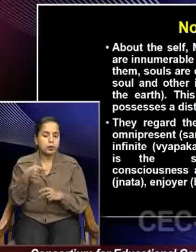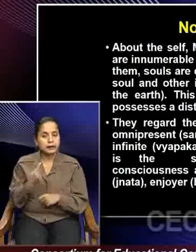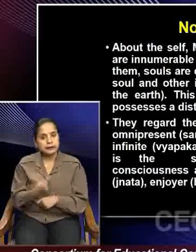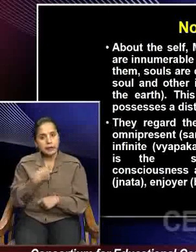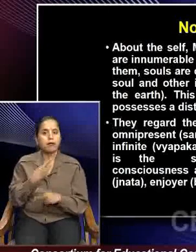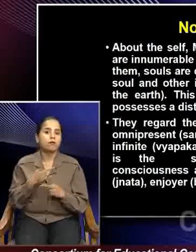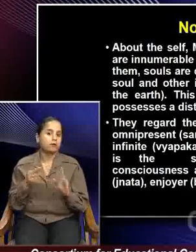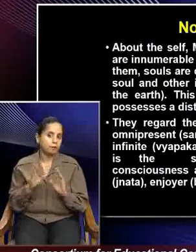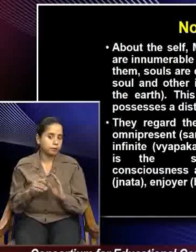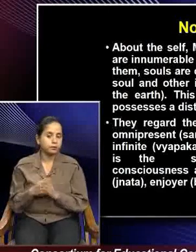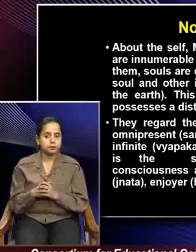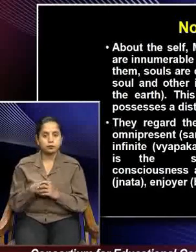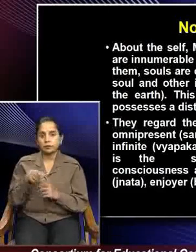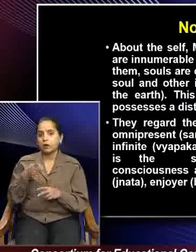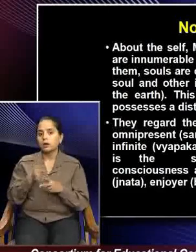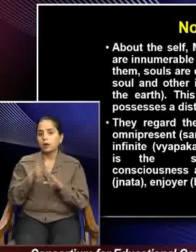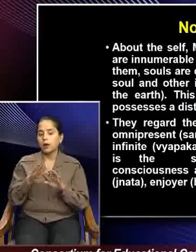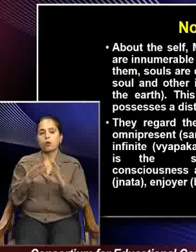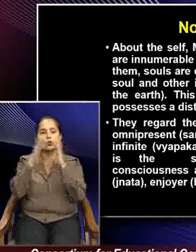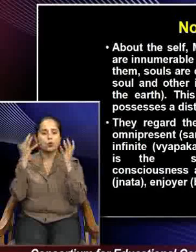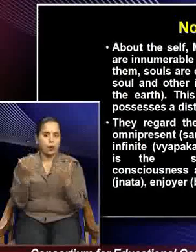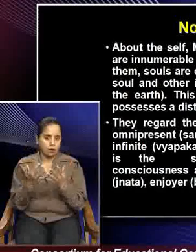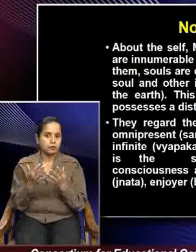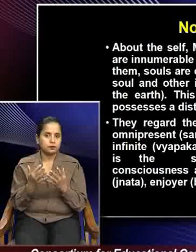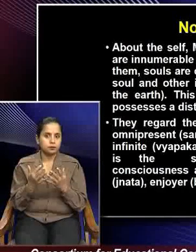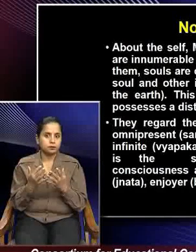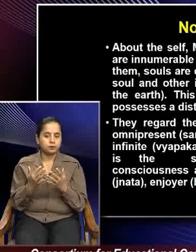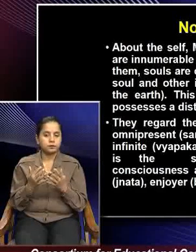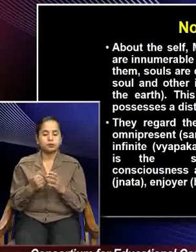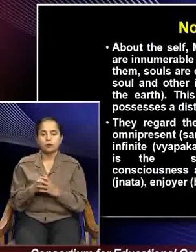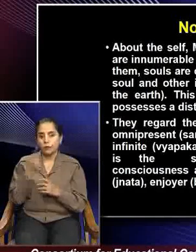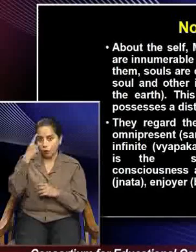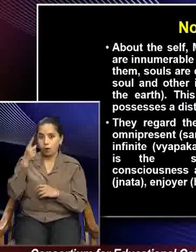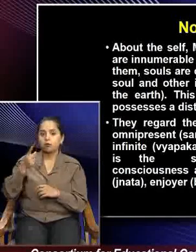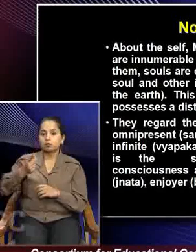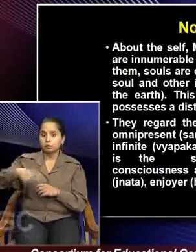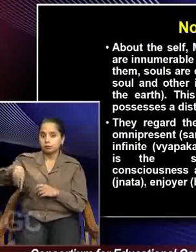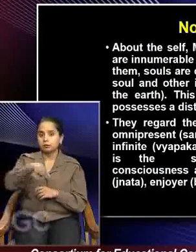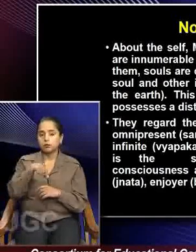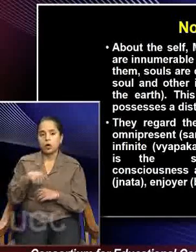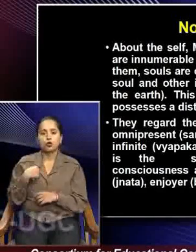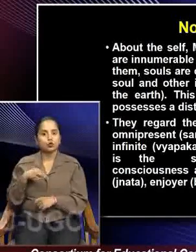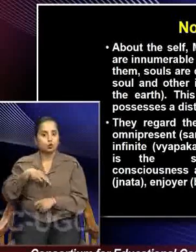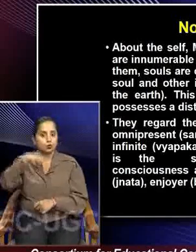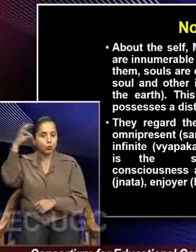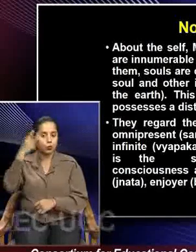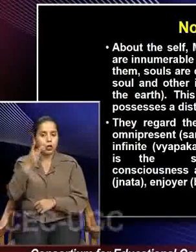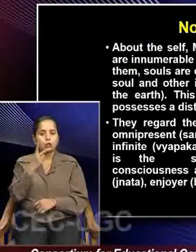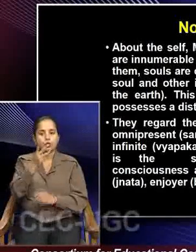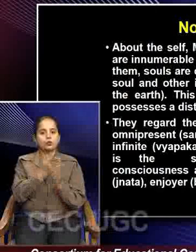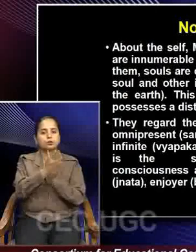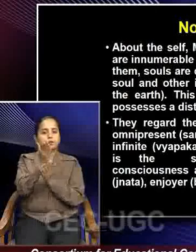selves that exist in the world. For them, souls are of two